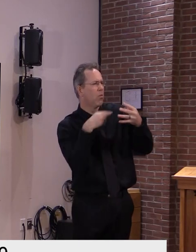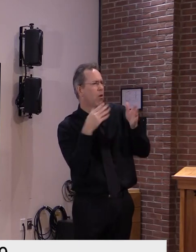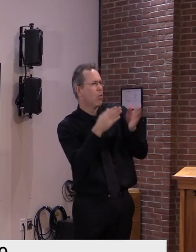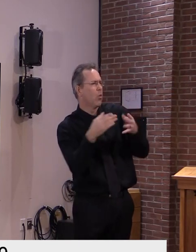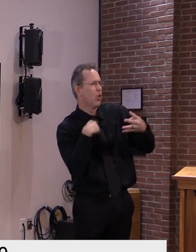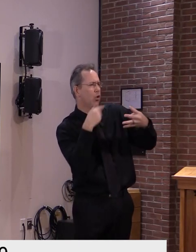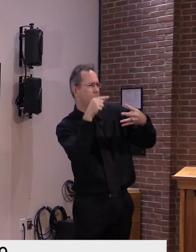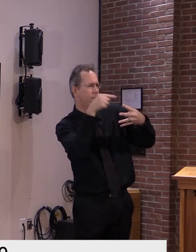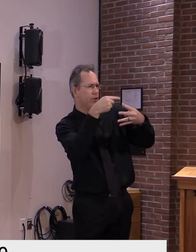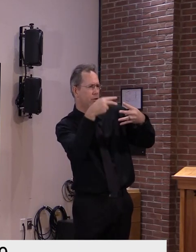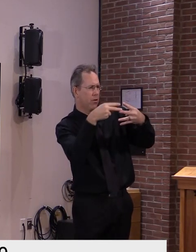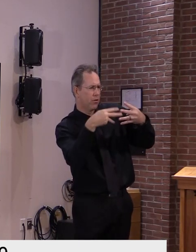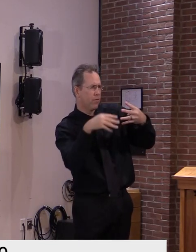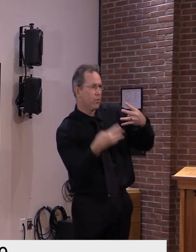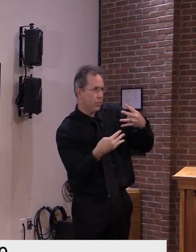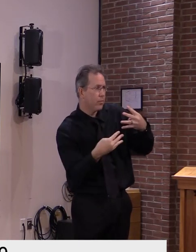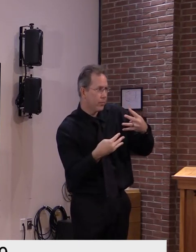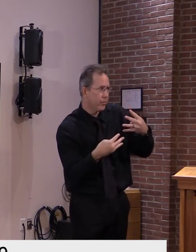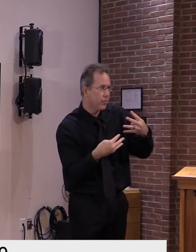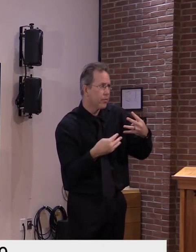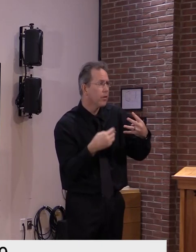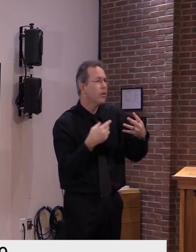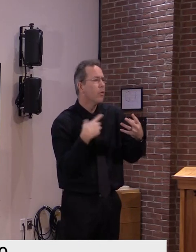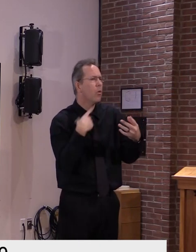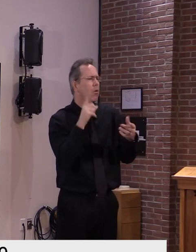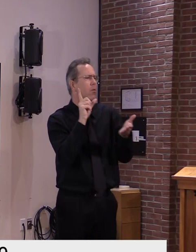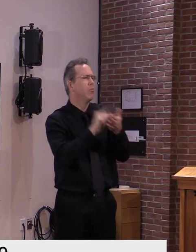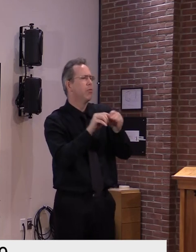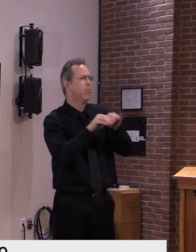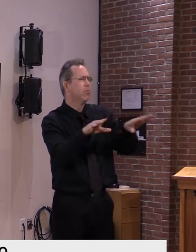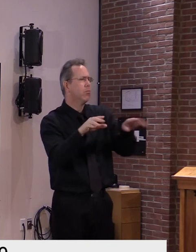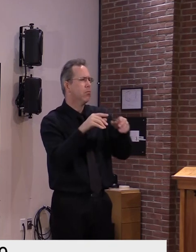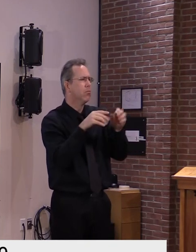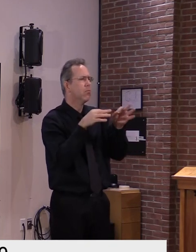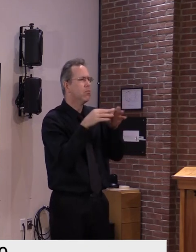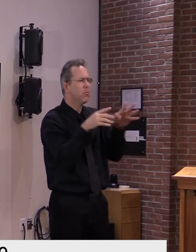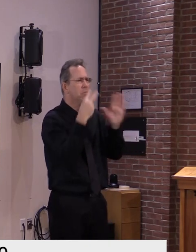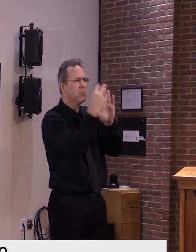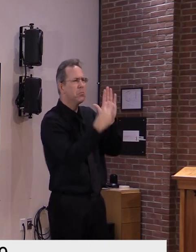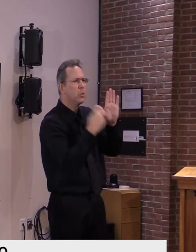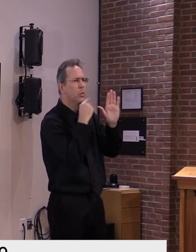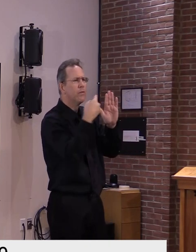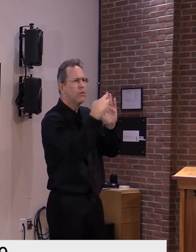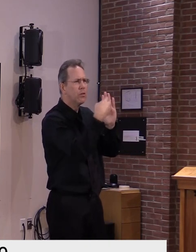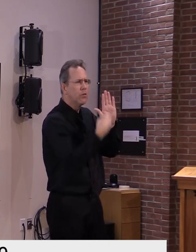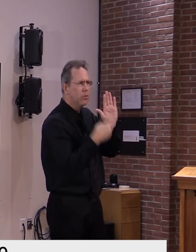updated interim draft jurisdictional plan on the COVID vaccine page of our website.